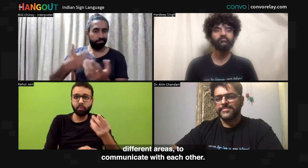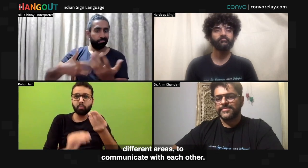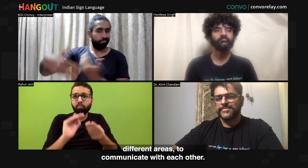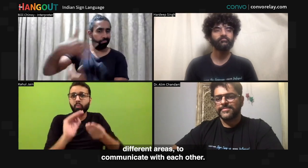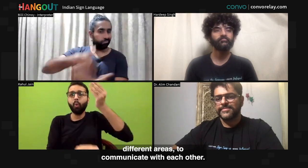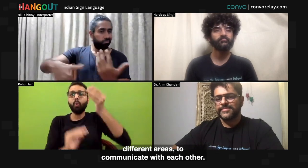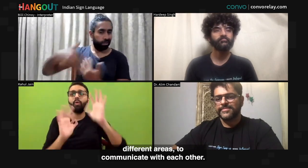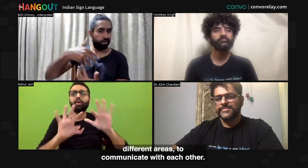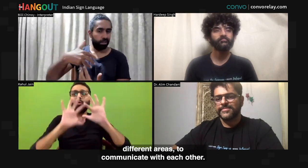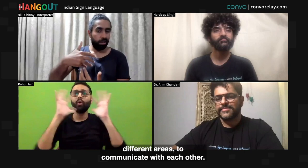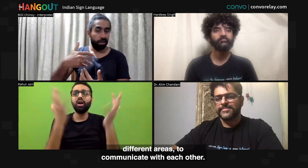to communicate with each other.